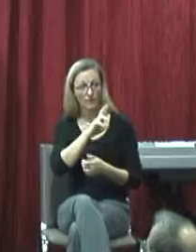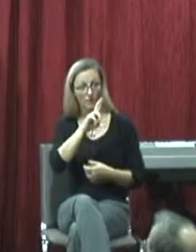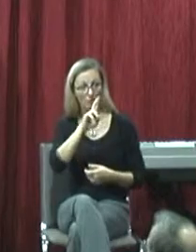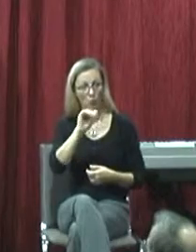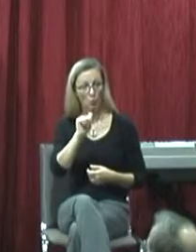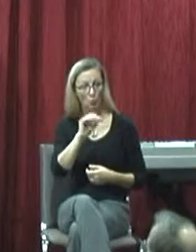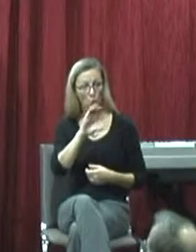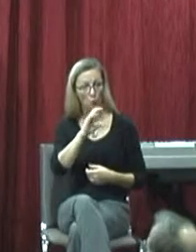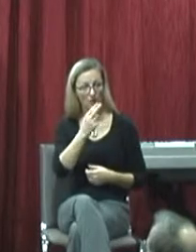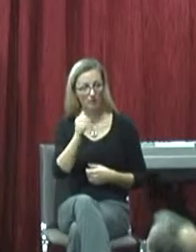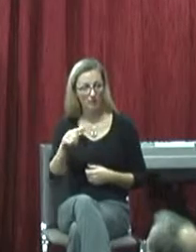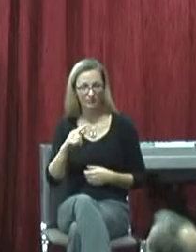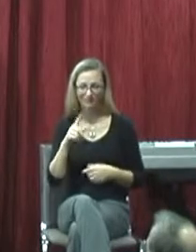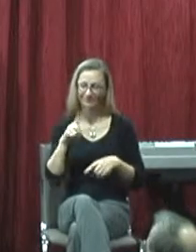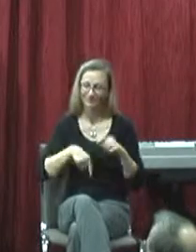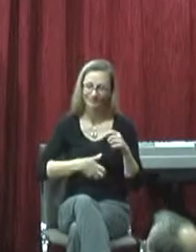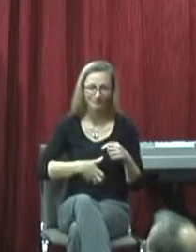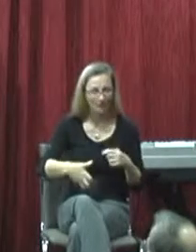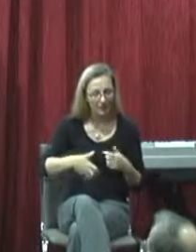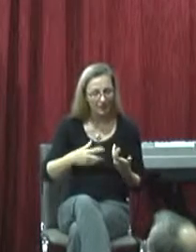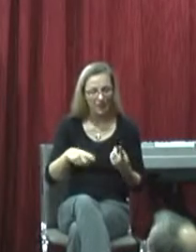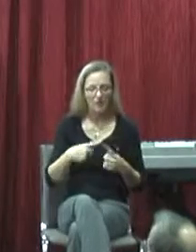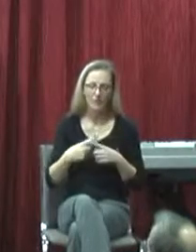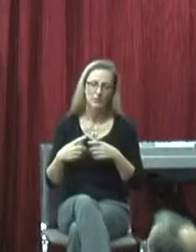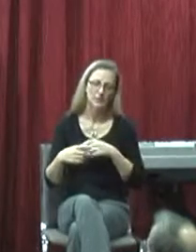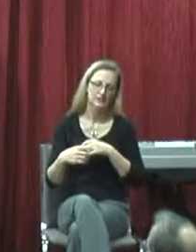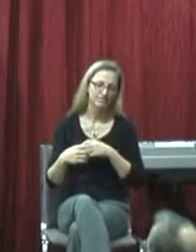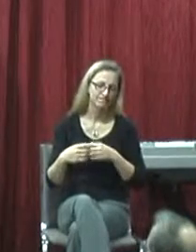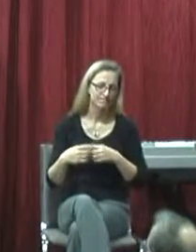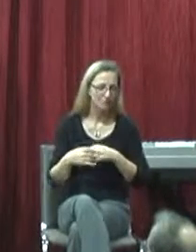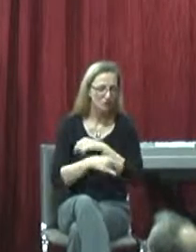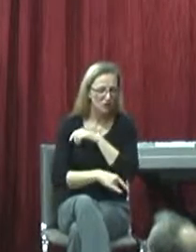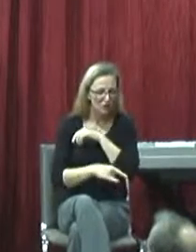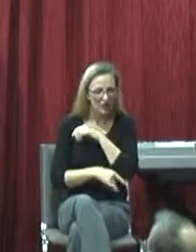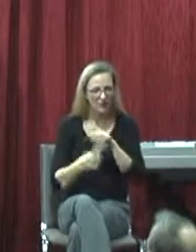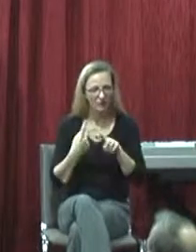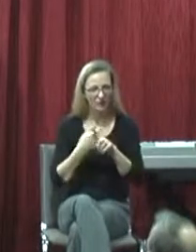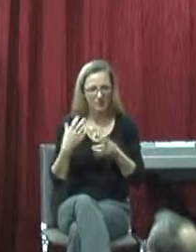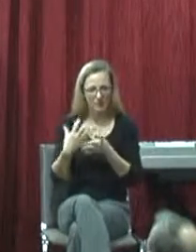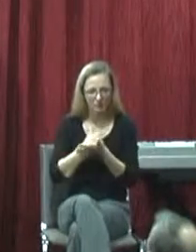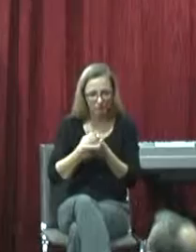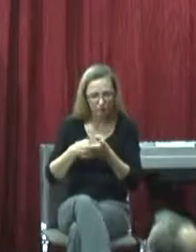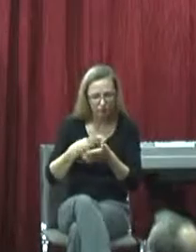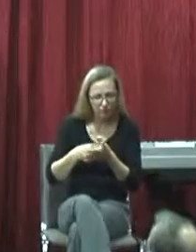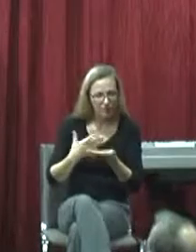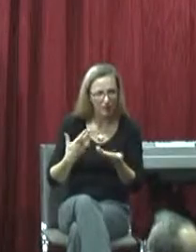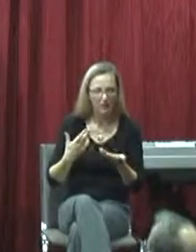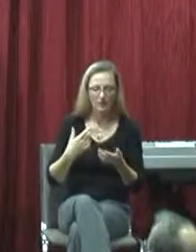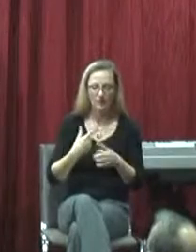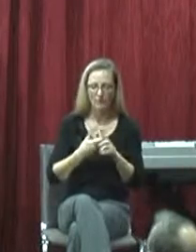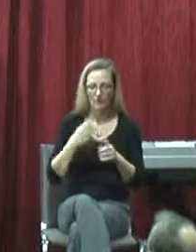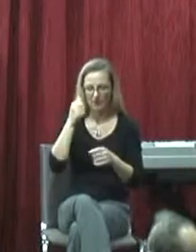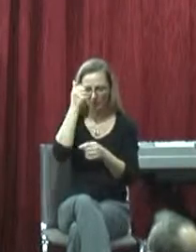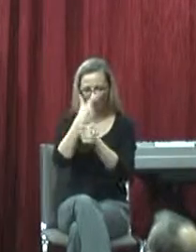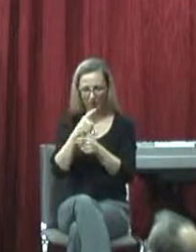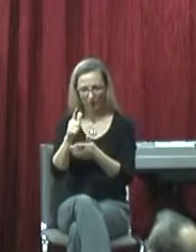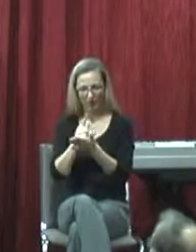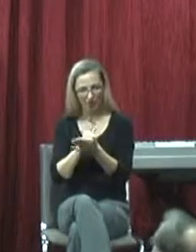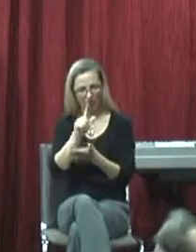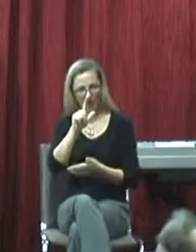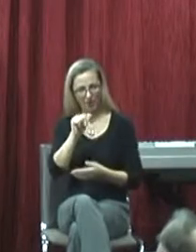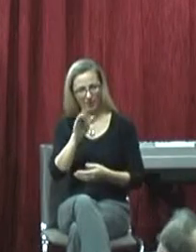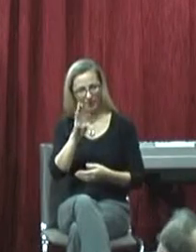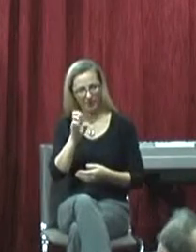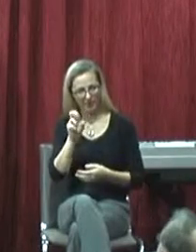long time. He was cheated out of his wages by Rachel's brother Laban. And when he hung on to God like that, the